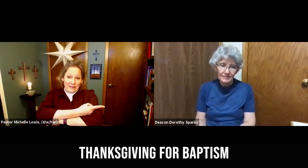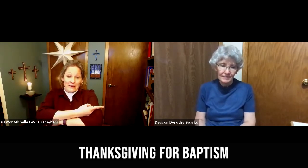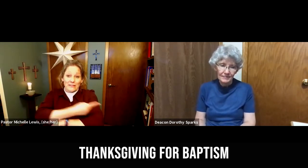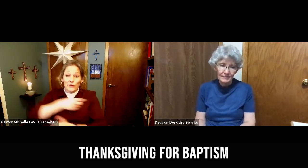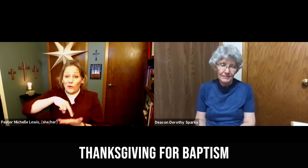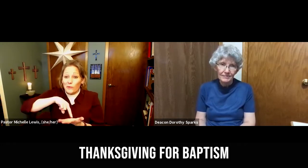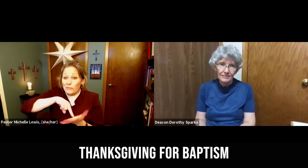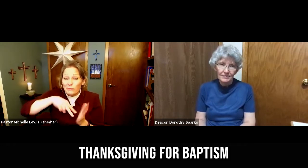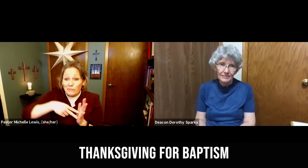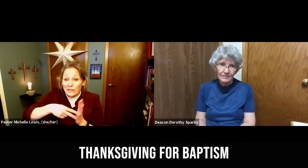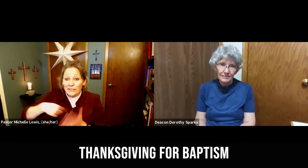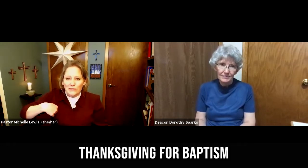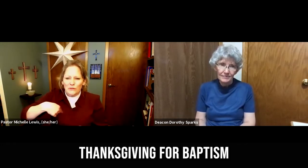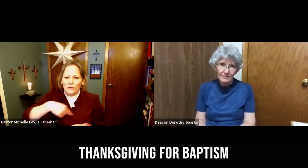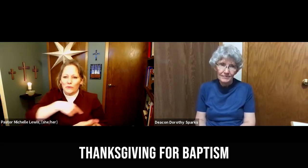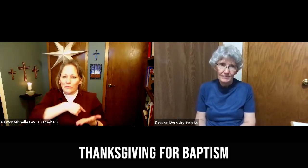Today is a special day.